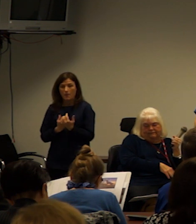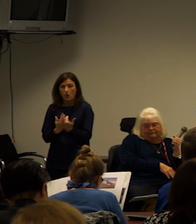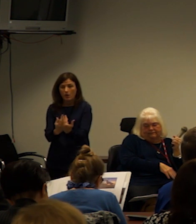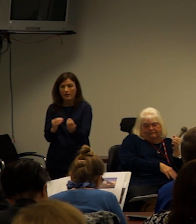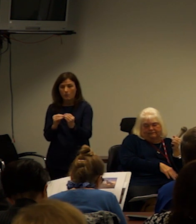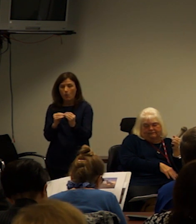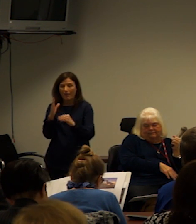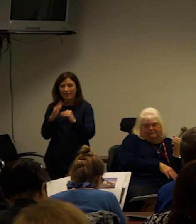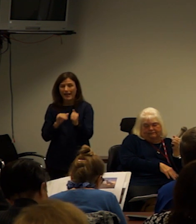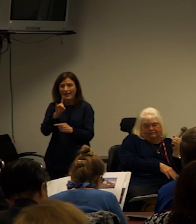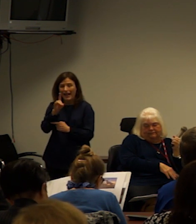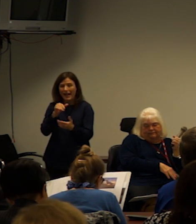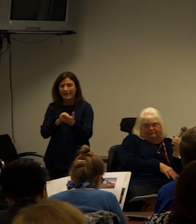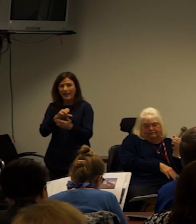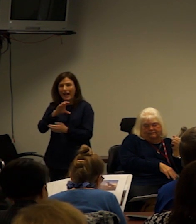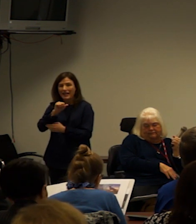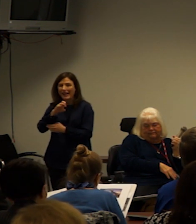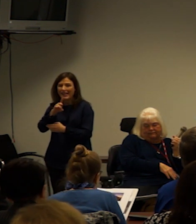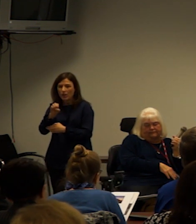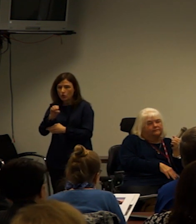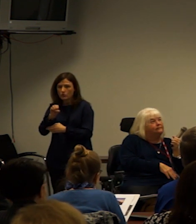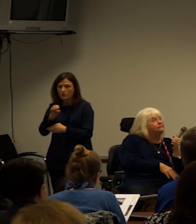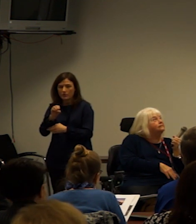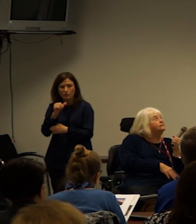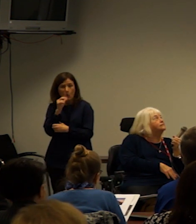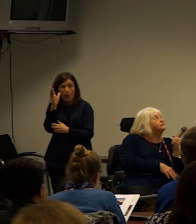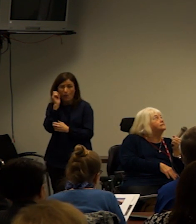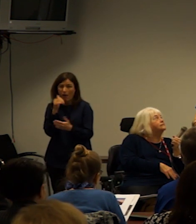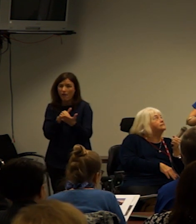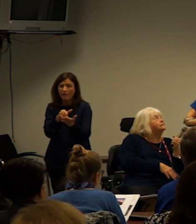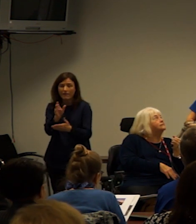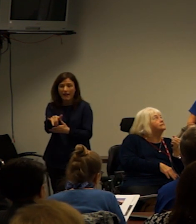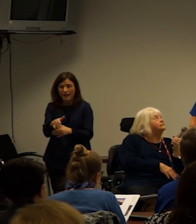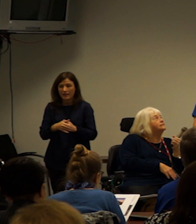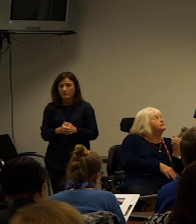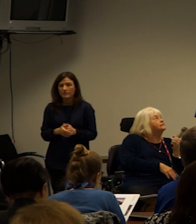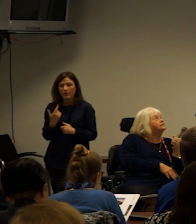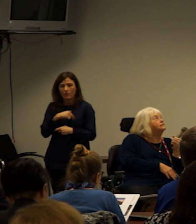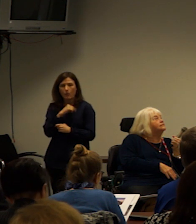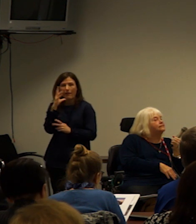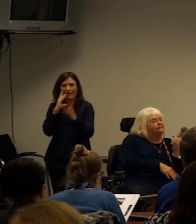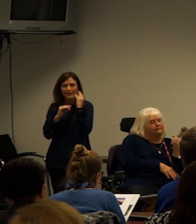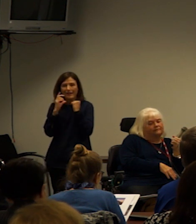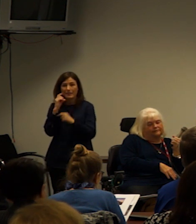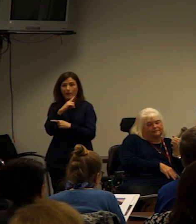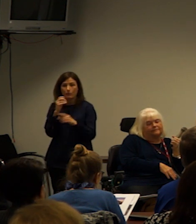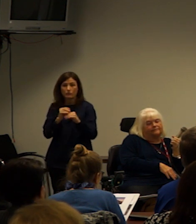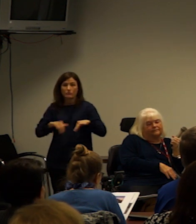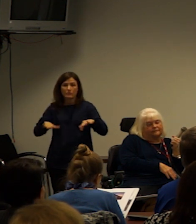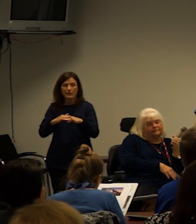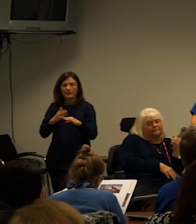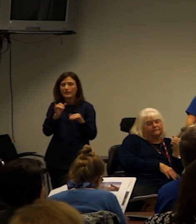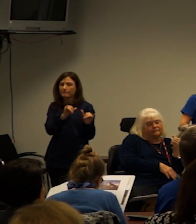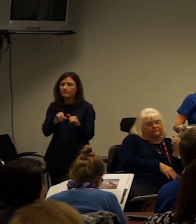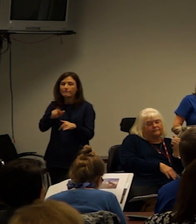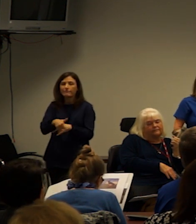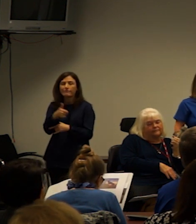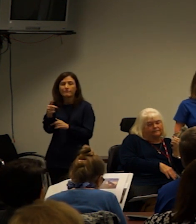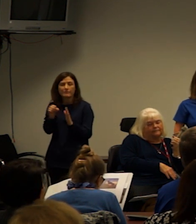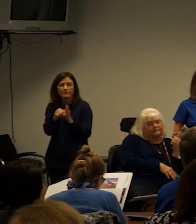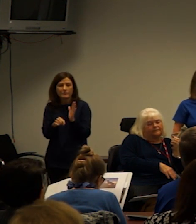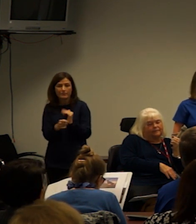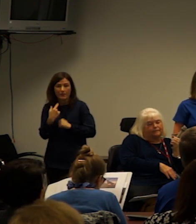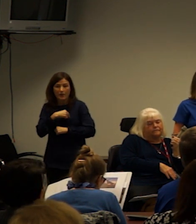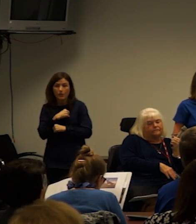8,000 acres. See, we don't hear about that very often, but we can experience drought just like any other state. And when